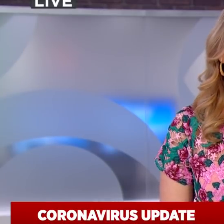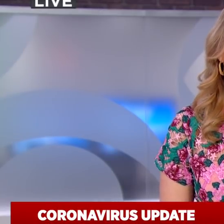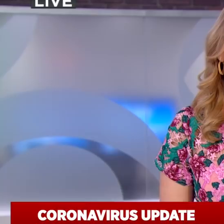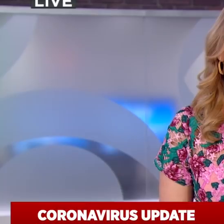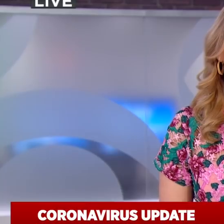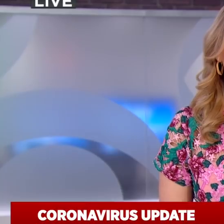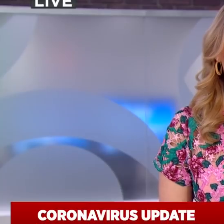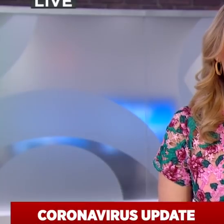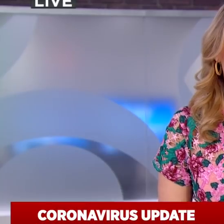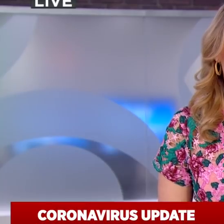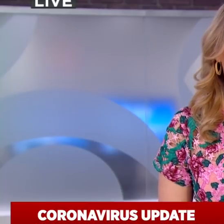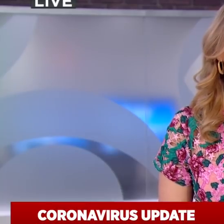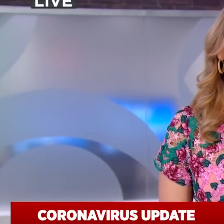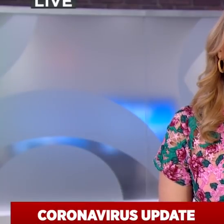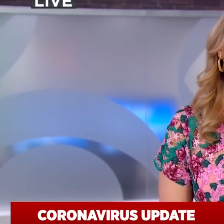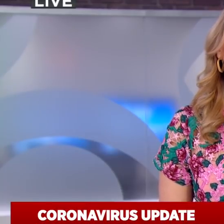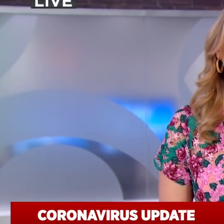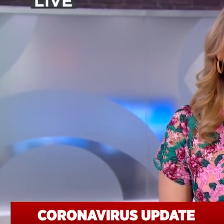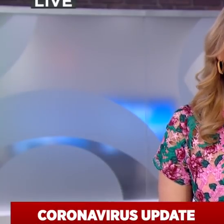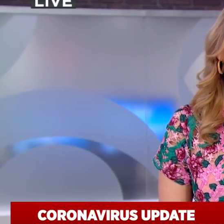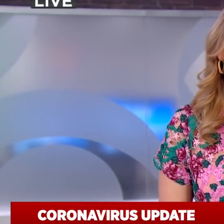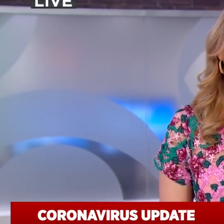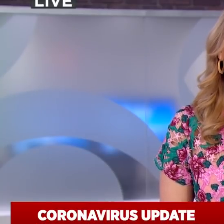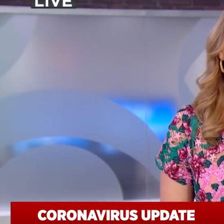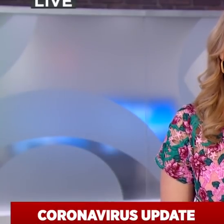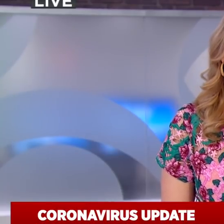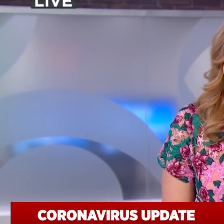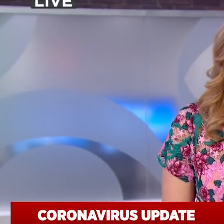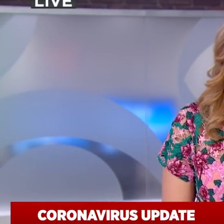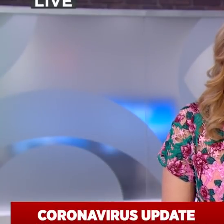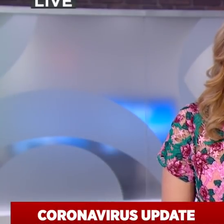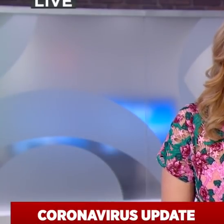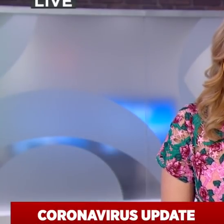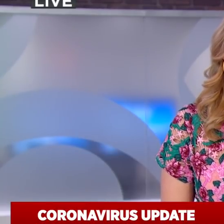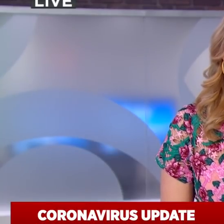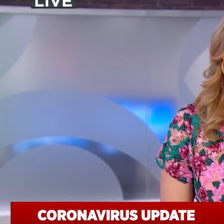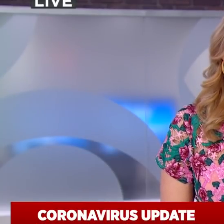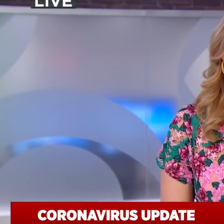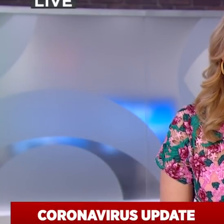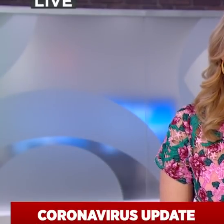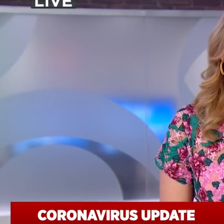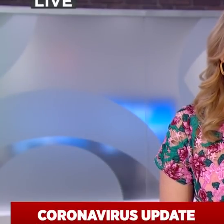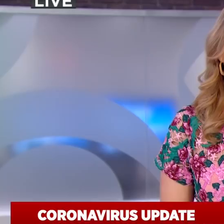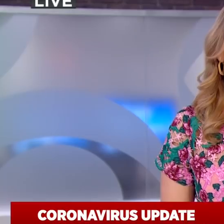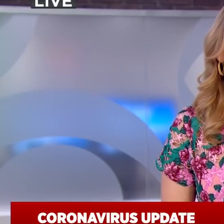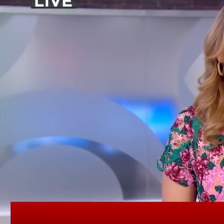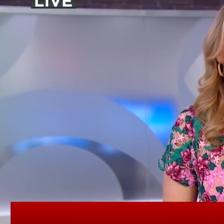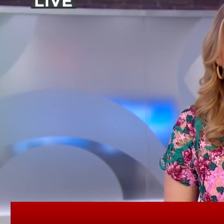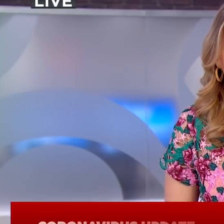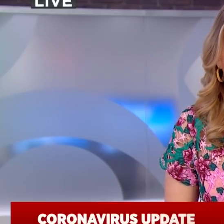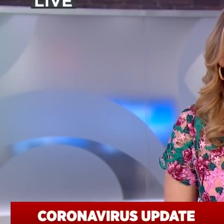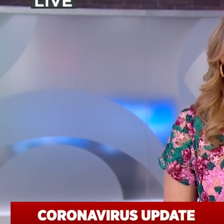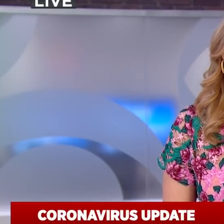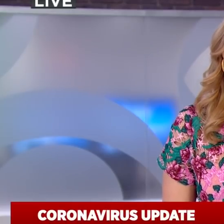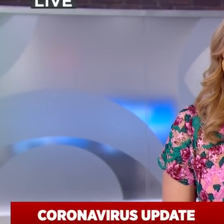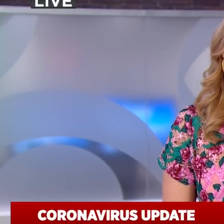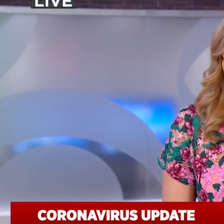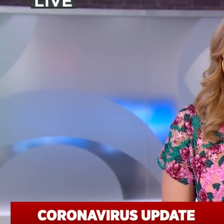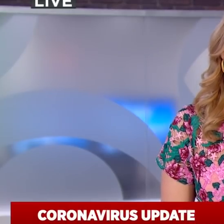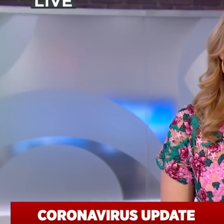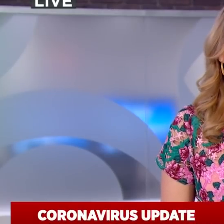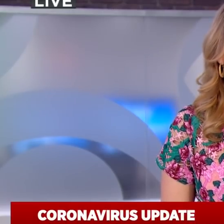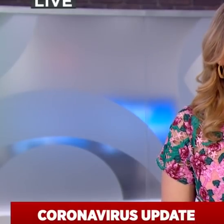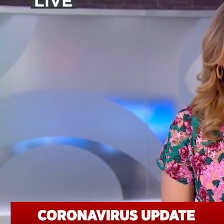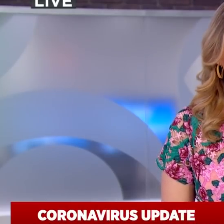hands. Instead, they say to do what they call the holy elbow bump. And also leaders say drinking from a common cup at